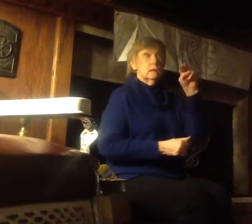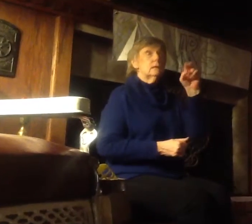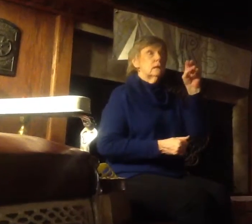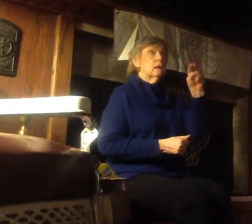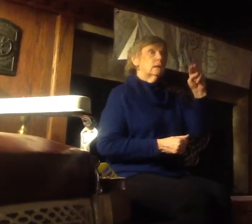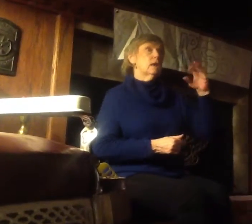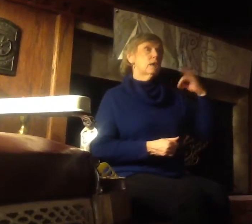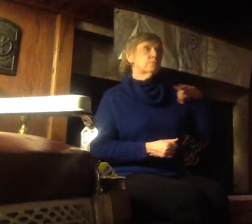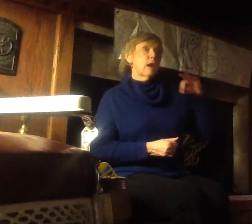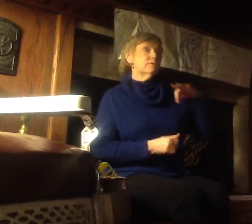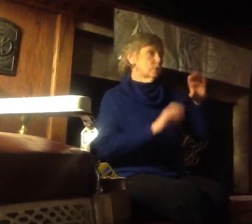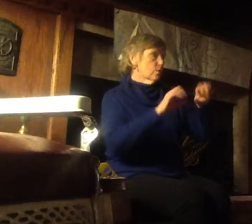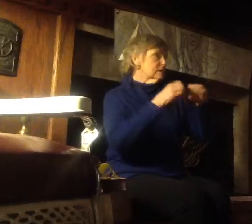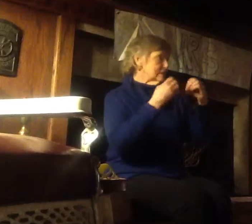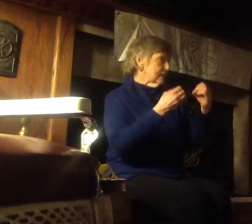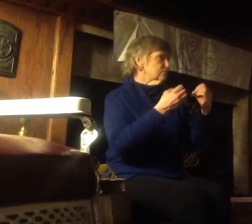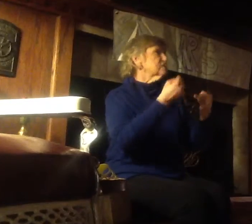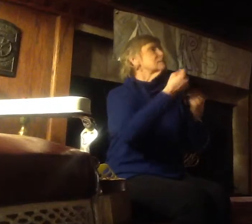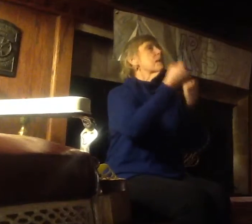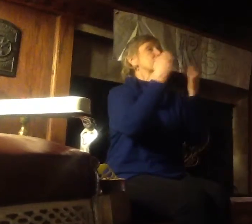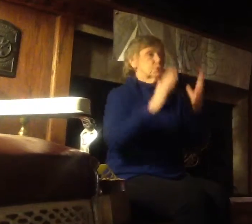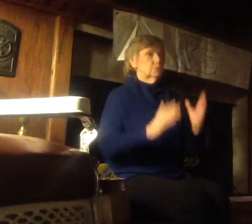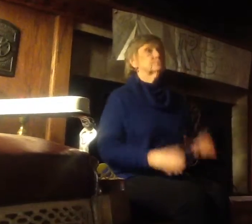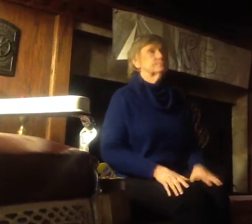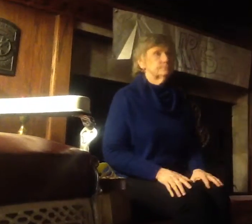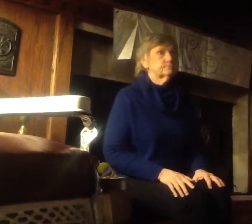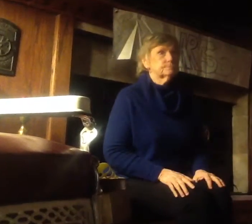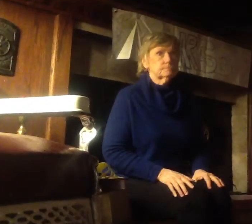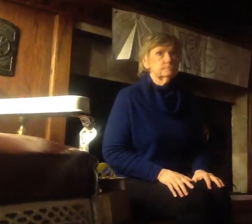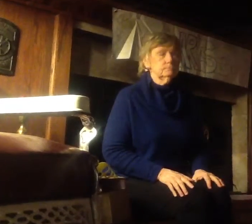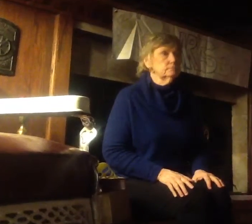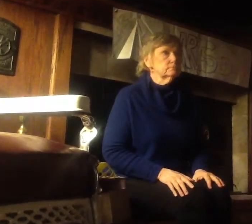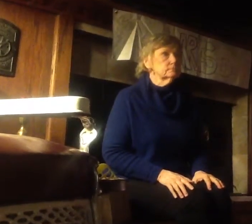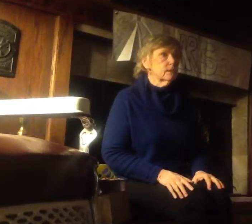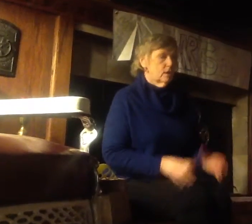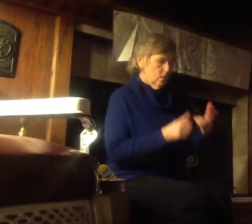second, non-profit organization sponsor.